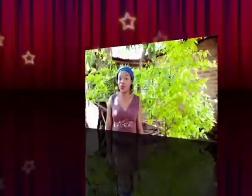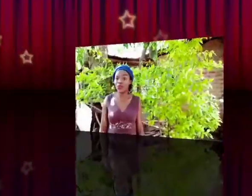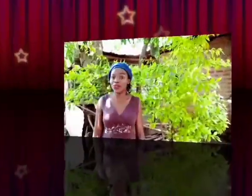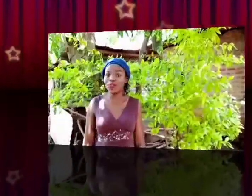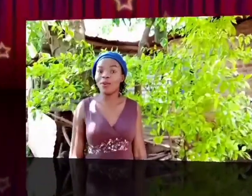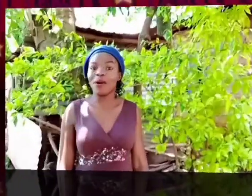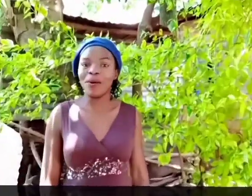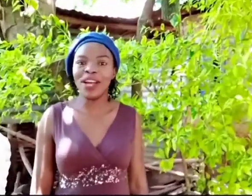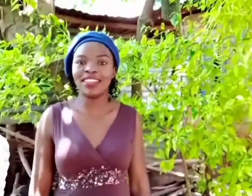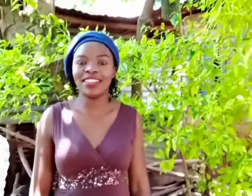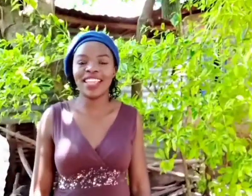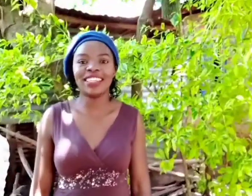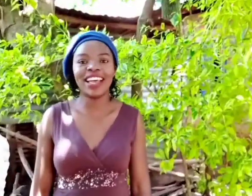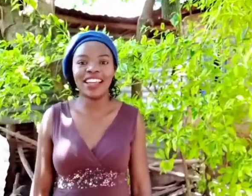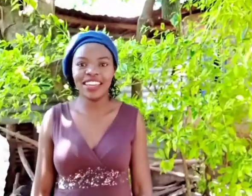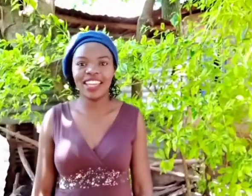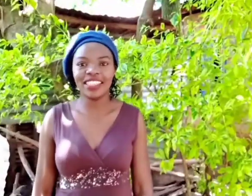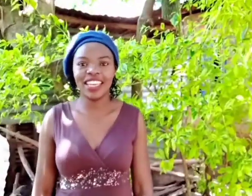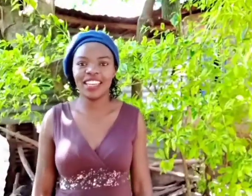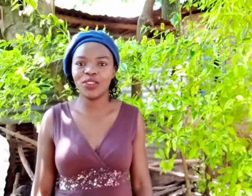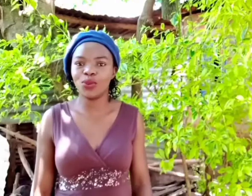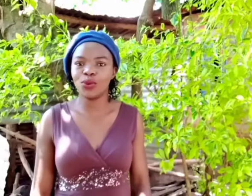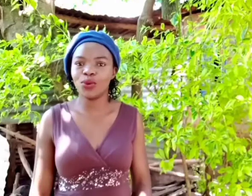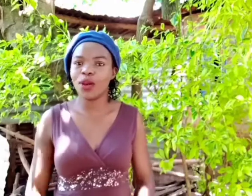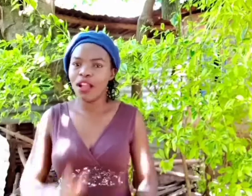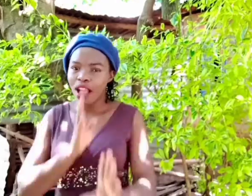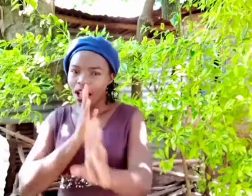Those are words that are related to